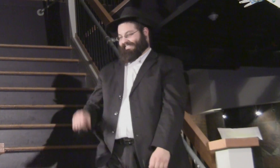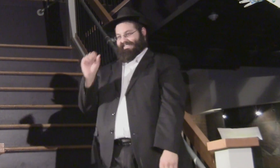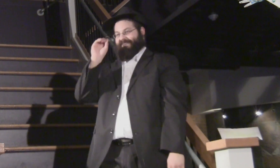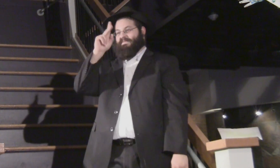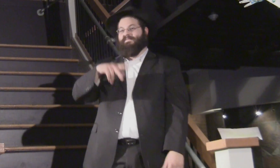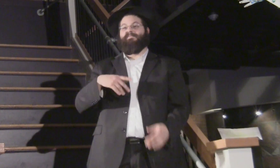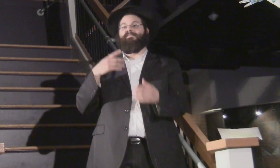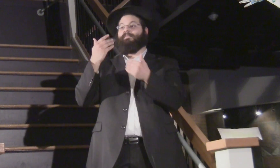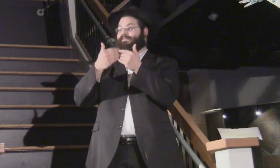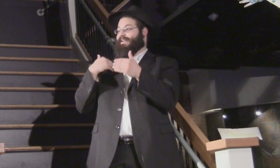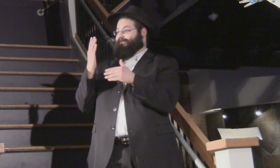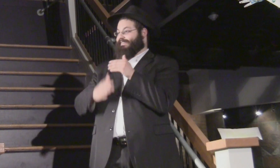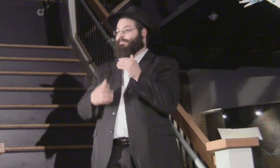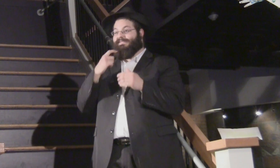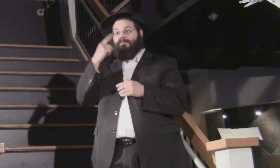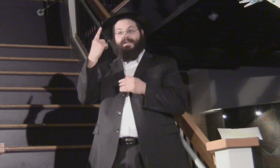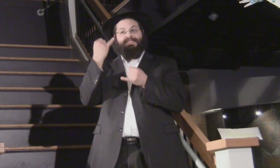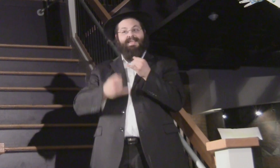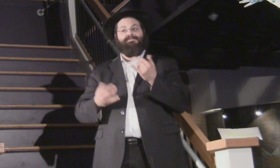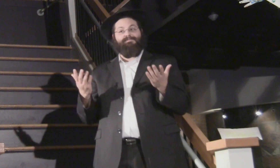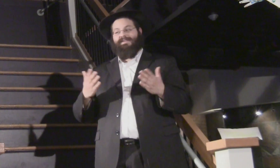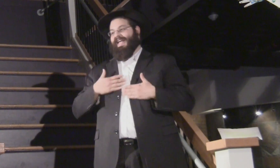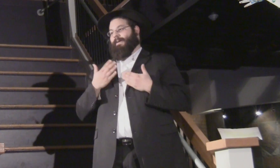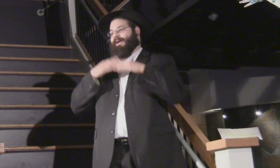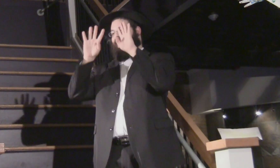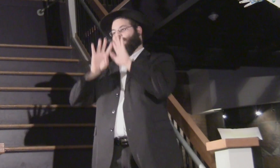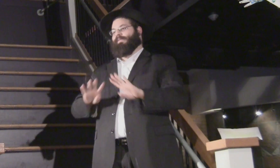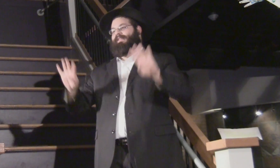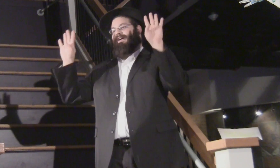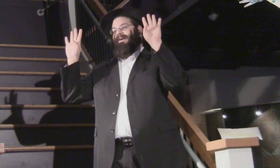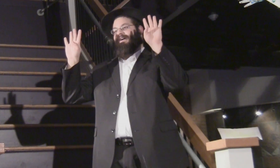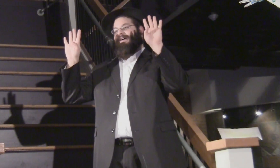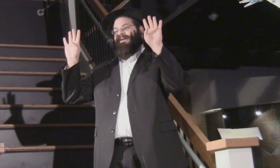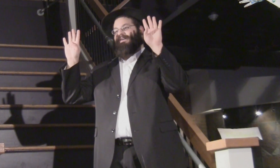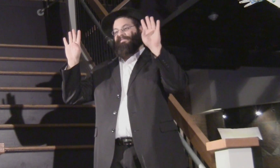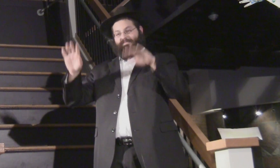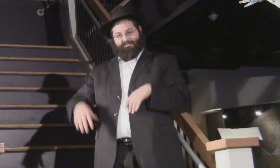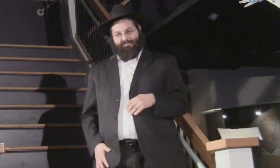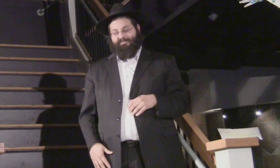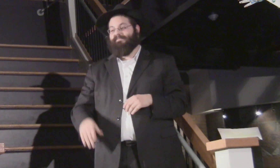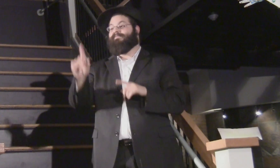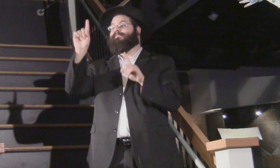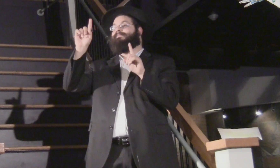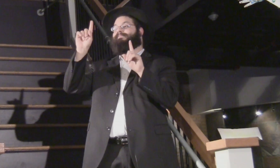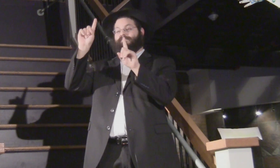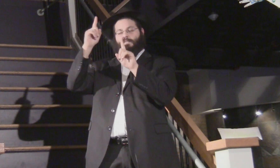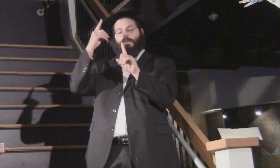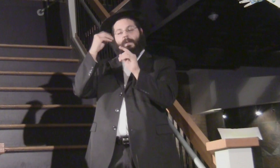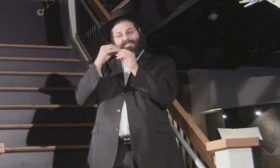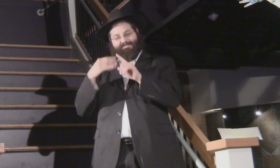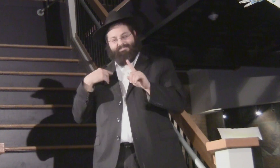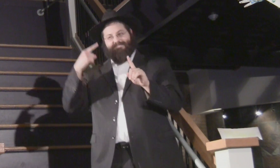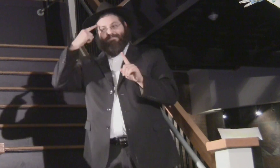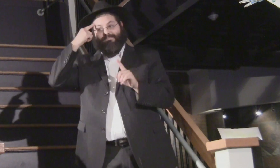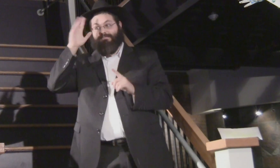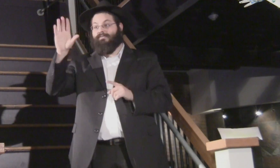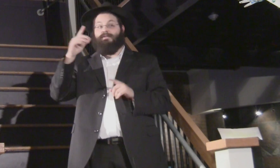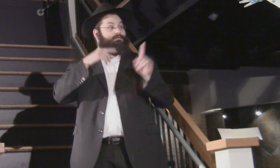Okay, he's back there. All right. So before we finish, we want to say one last thing. Happy Hanukkah. But one more thing.